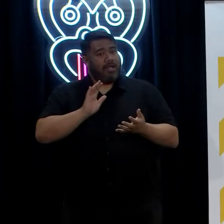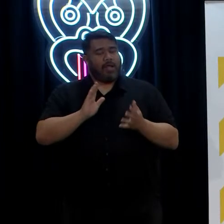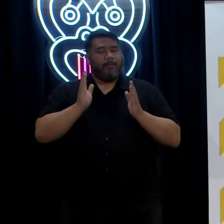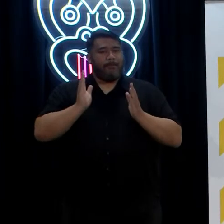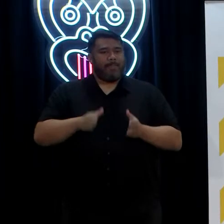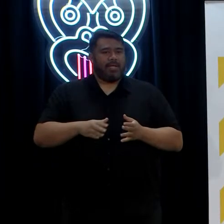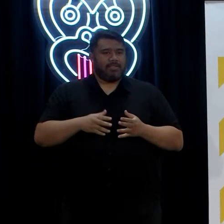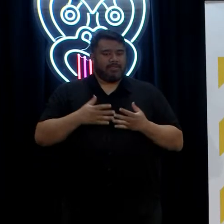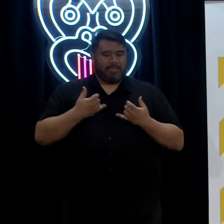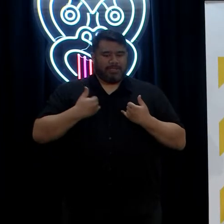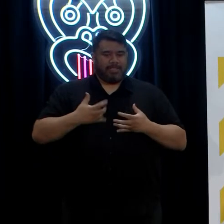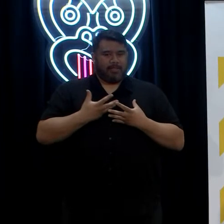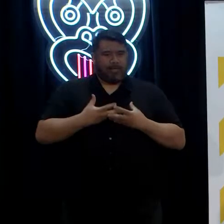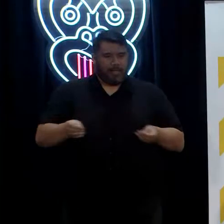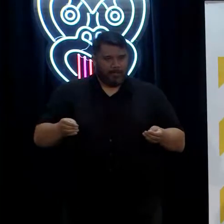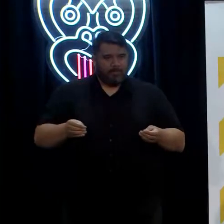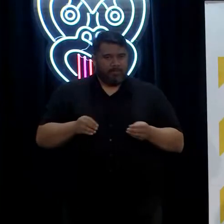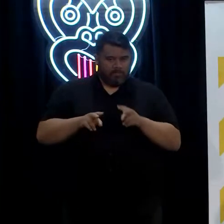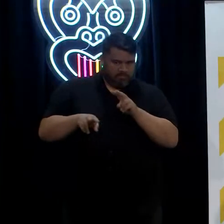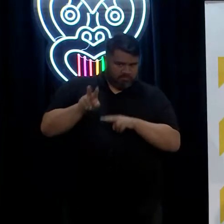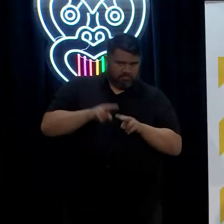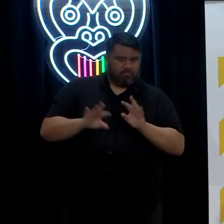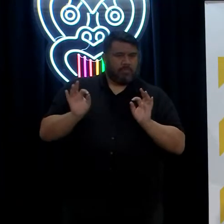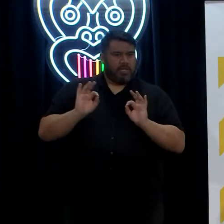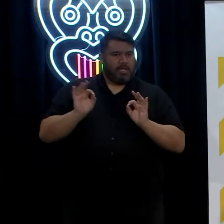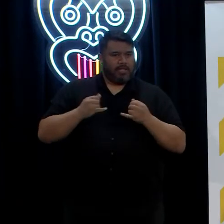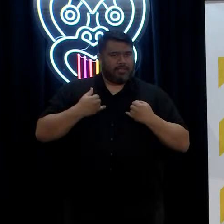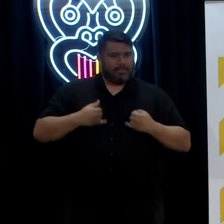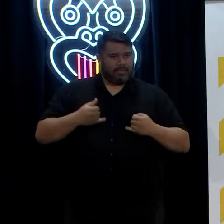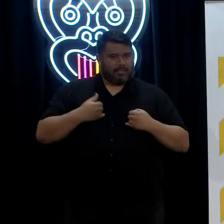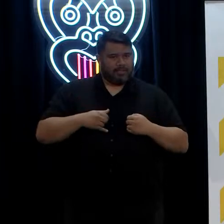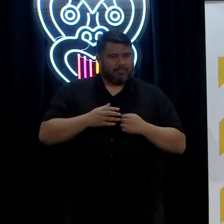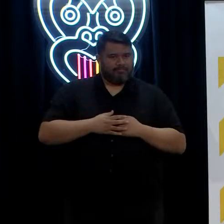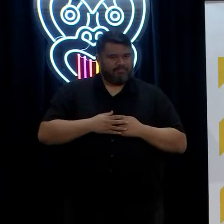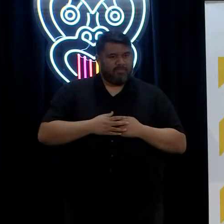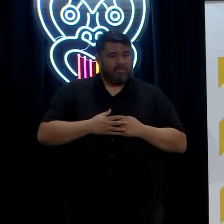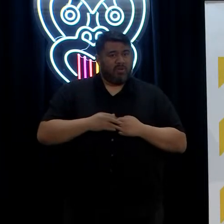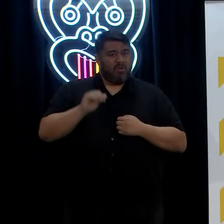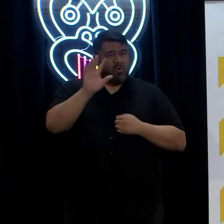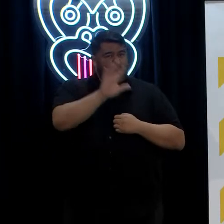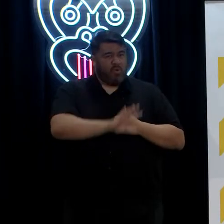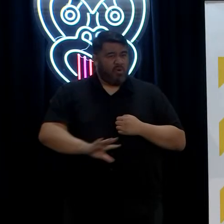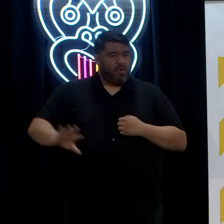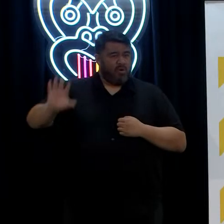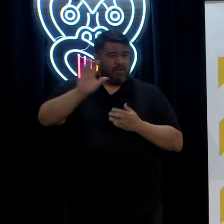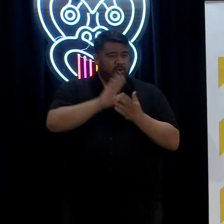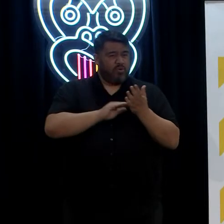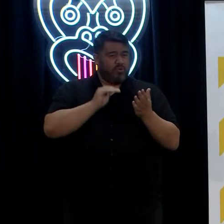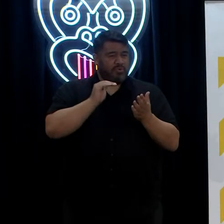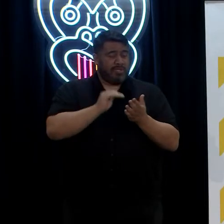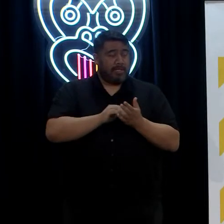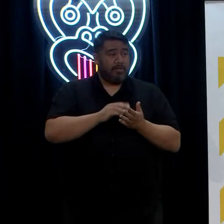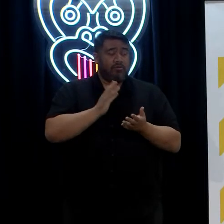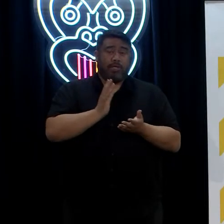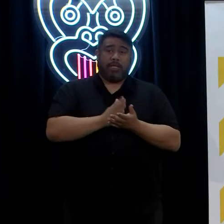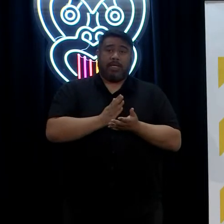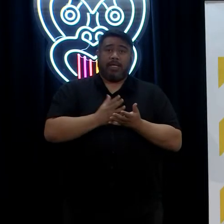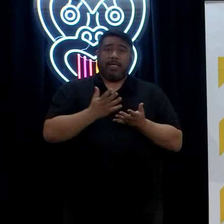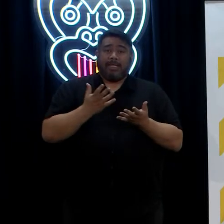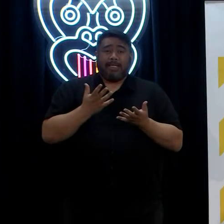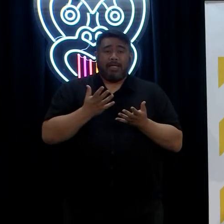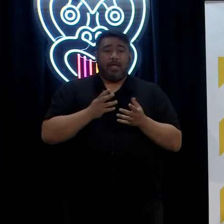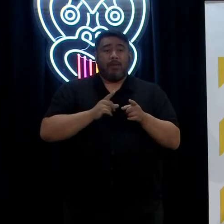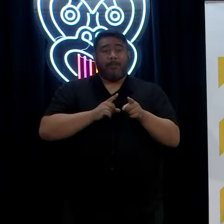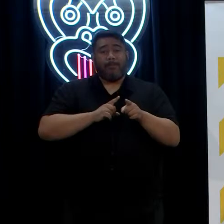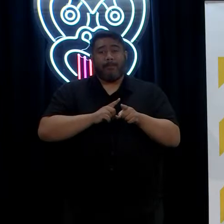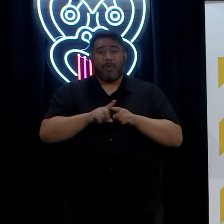I've had from the medical officers of health across the country is, in reality, very, very few people would be less